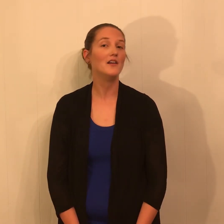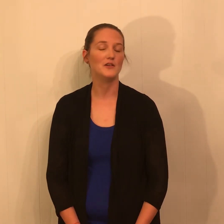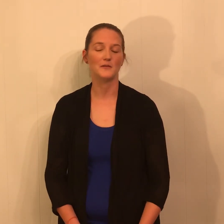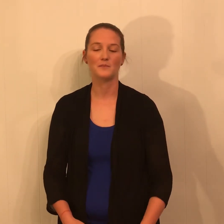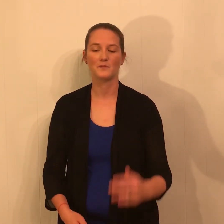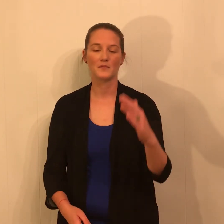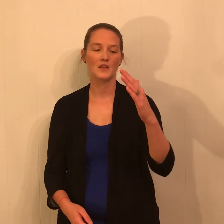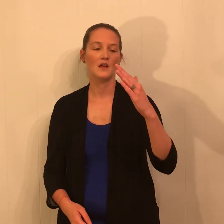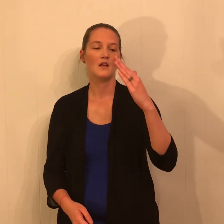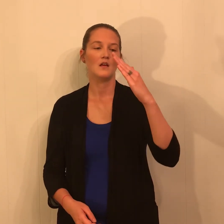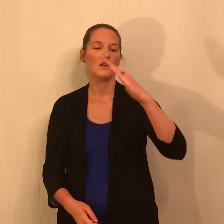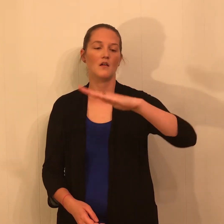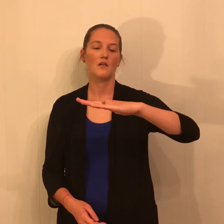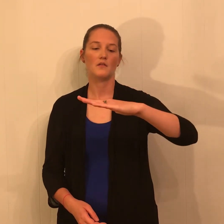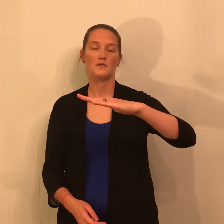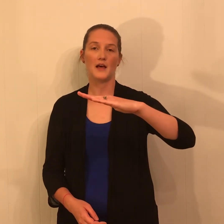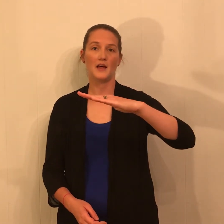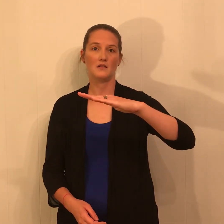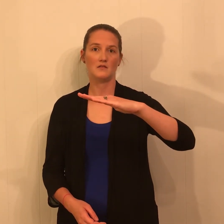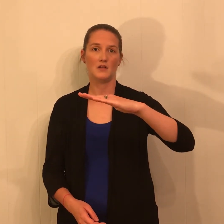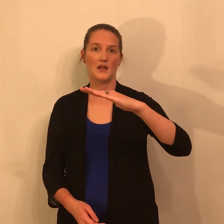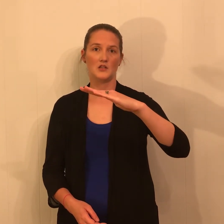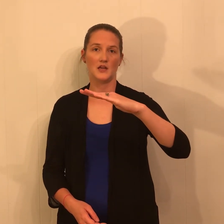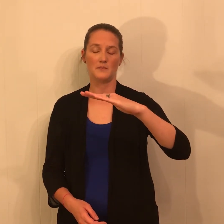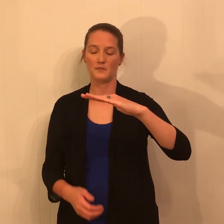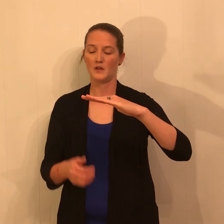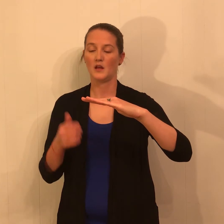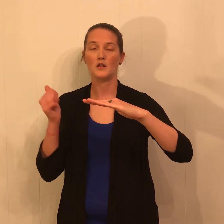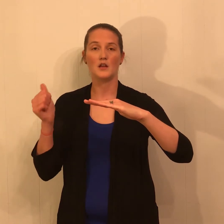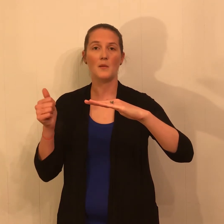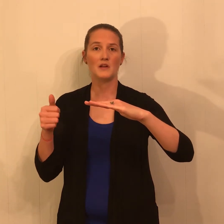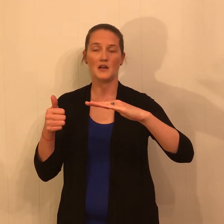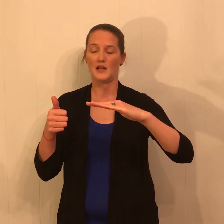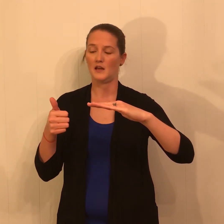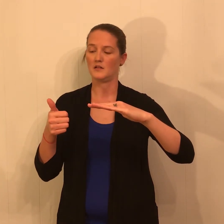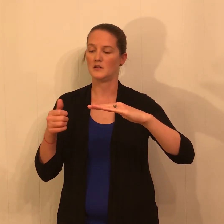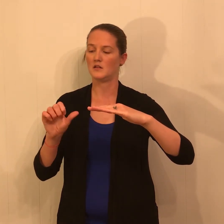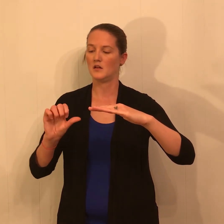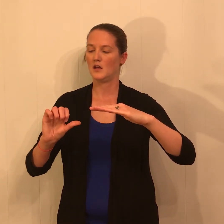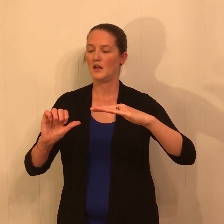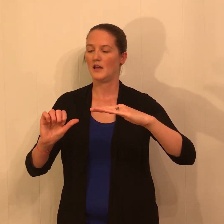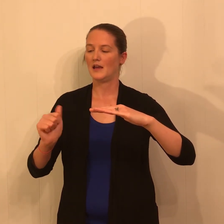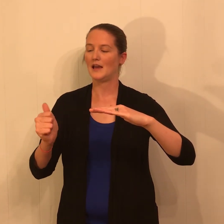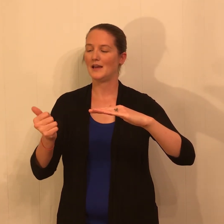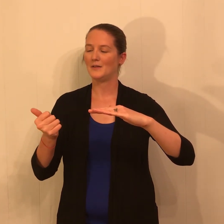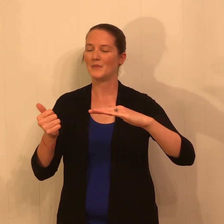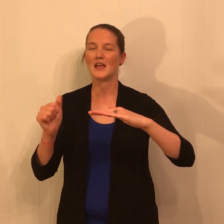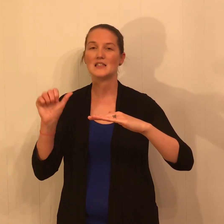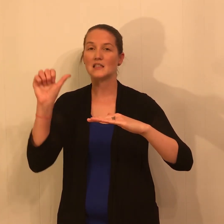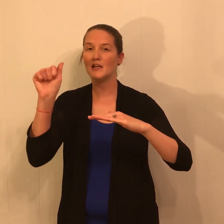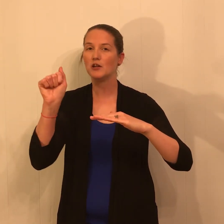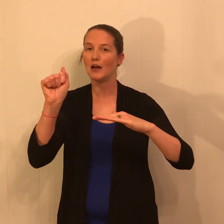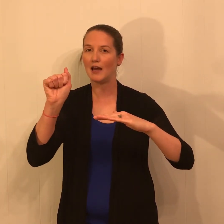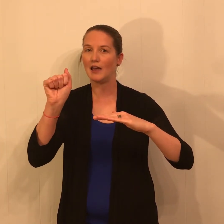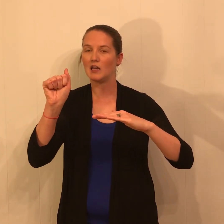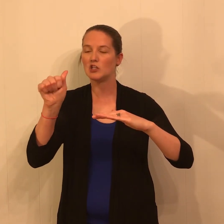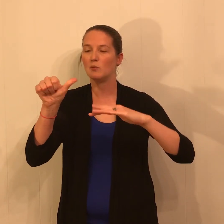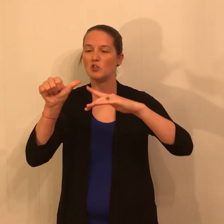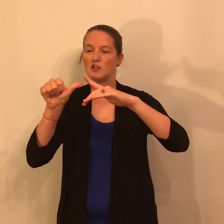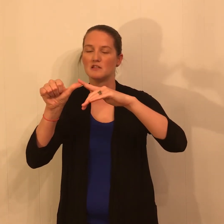Under, flat handshake, dominant hand. It's like your A handshake, but you go stick